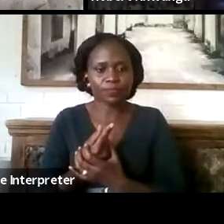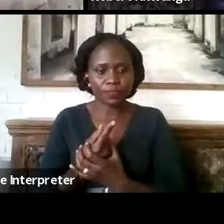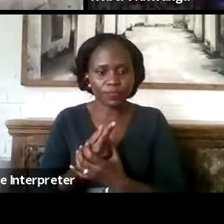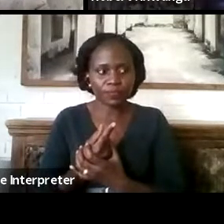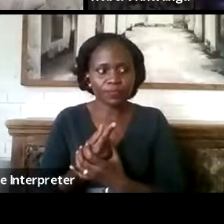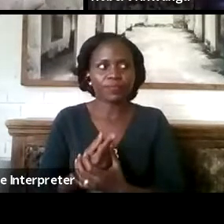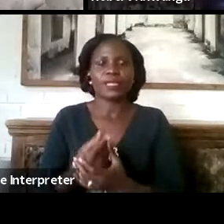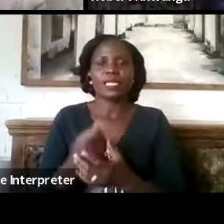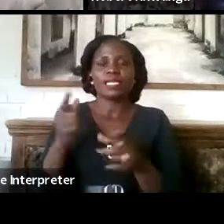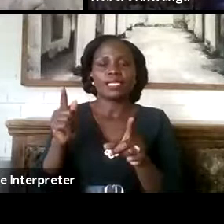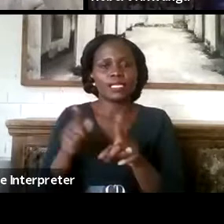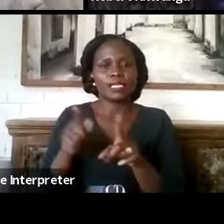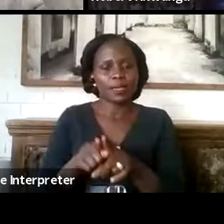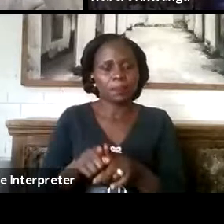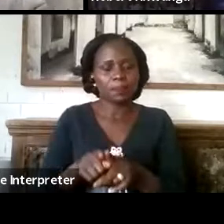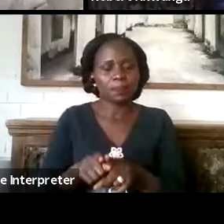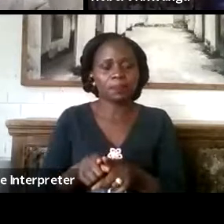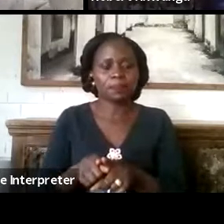the government